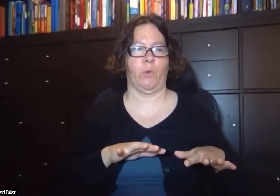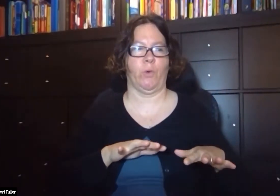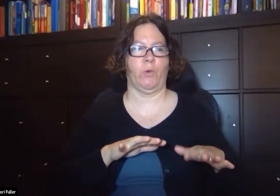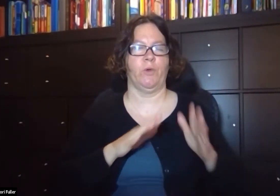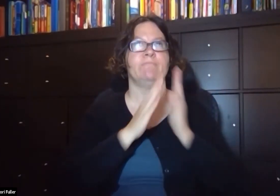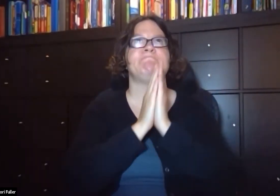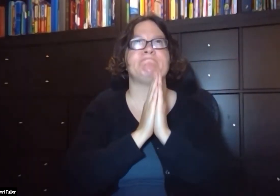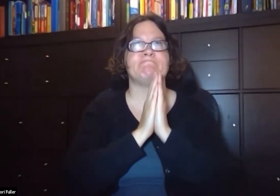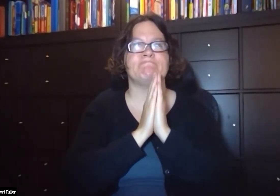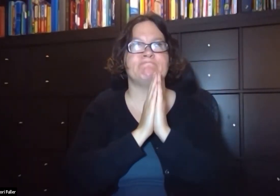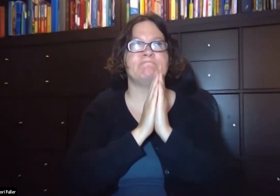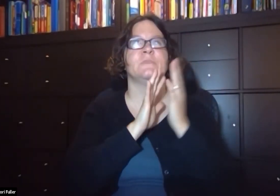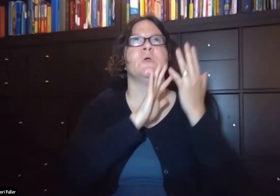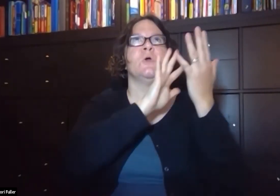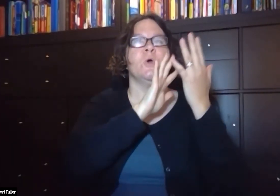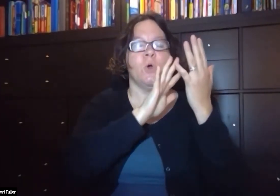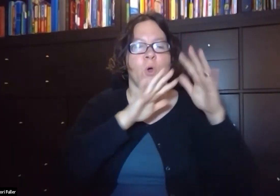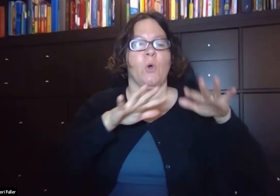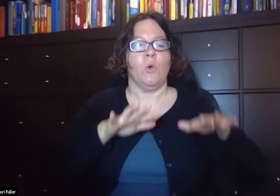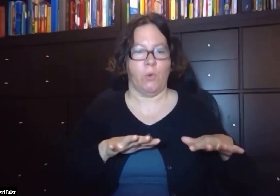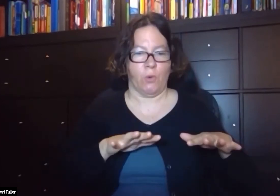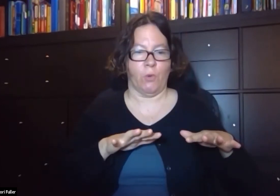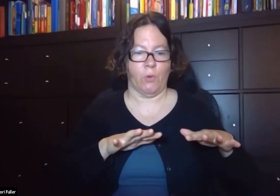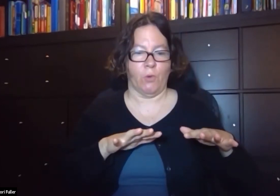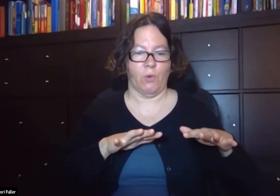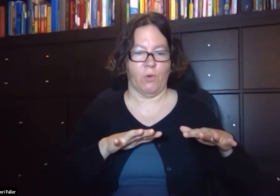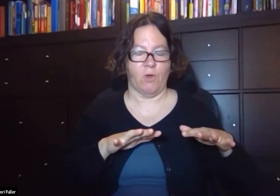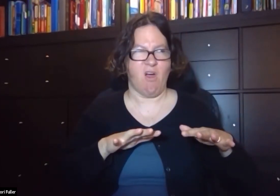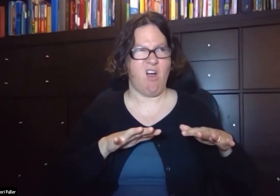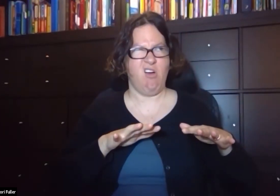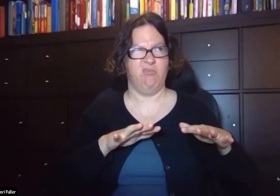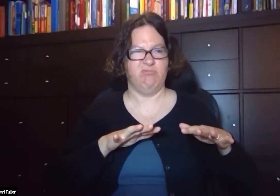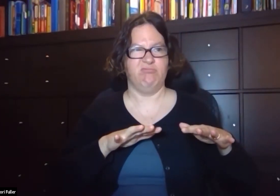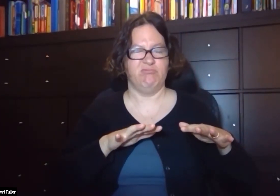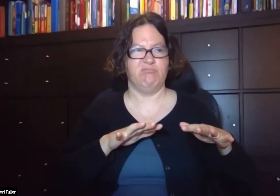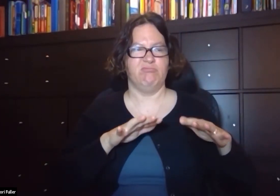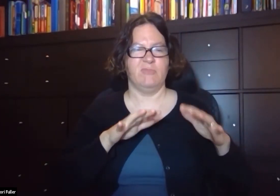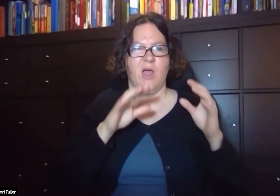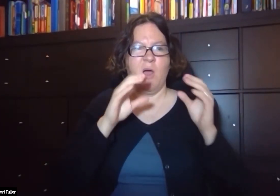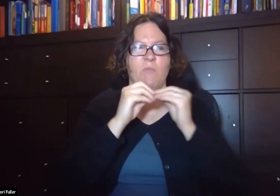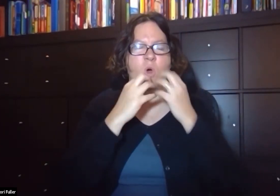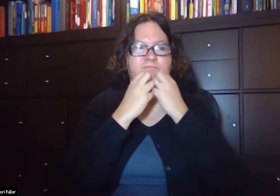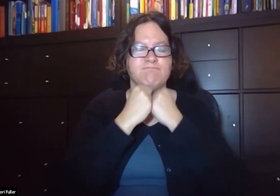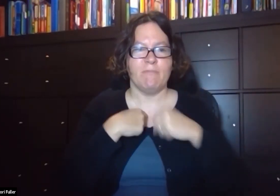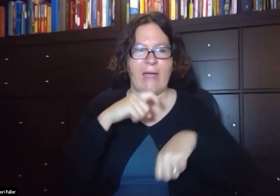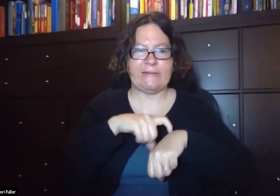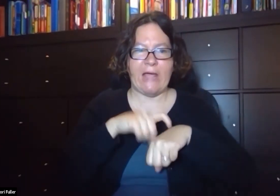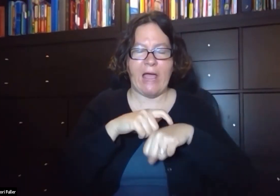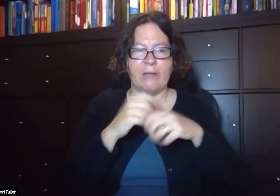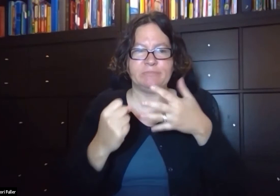And then to learn just how to be at peace with where things were at now.